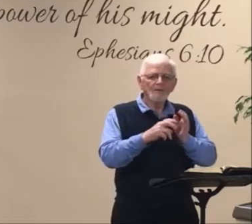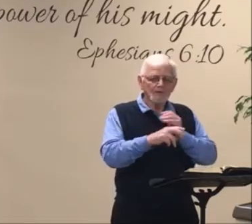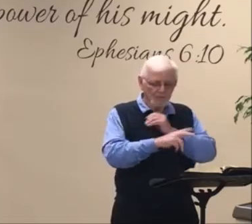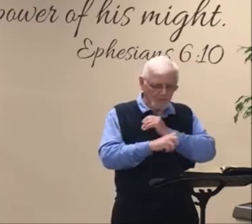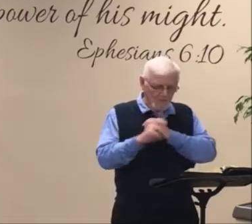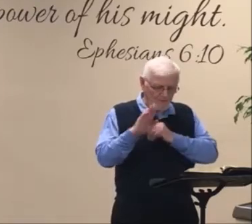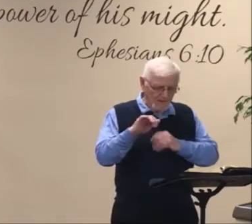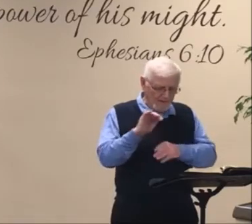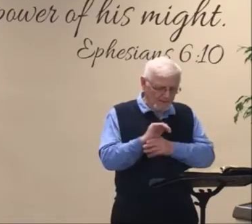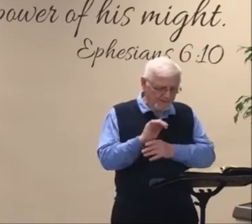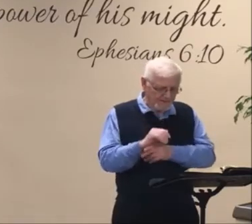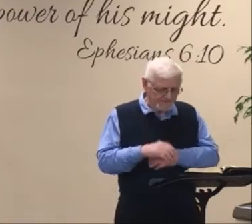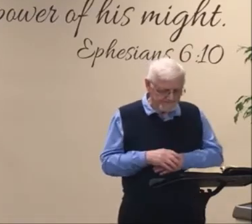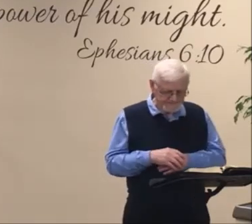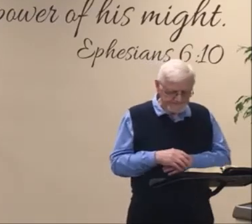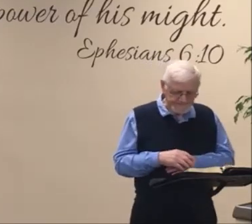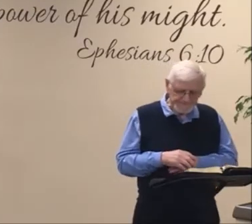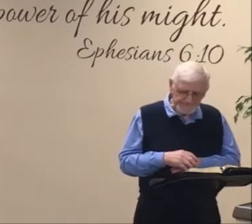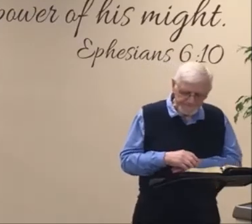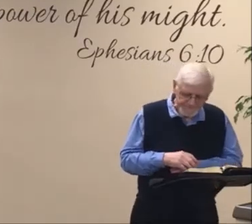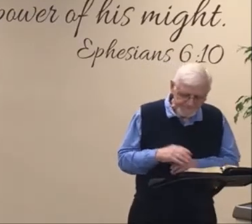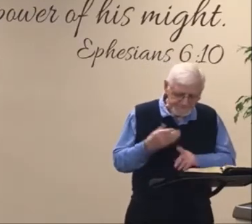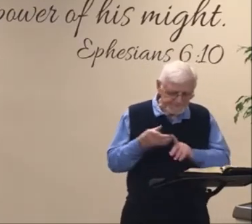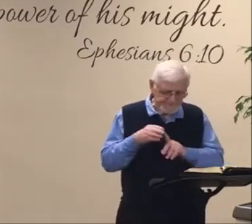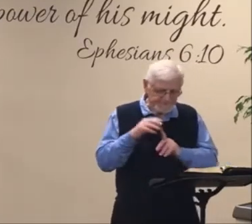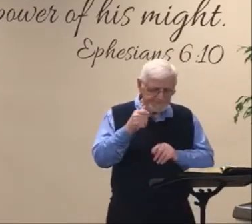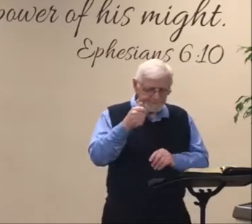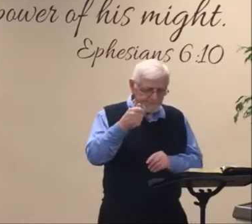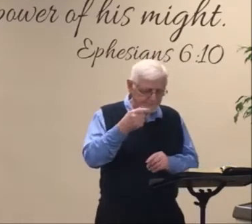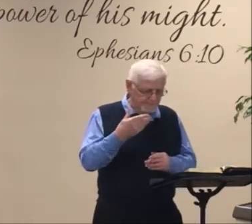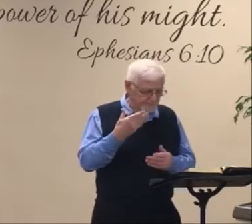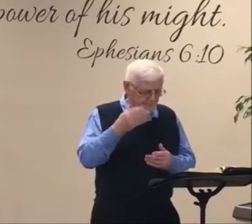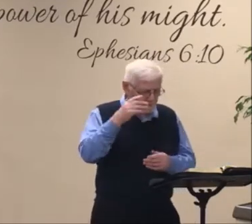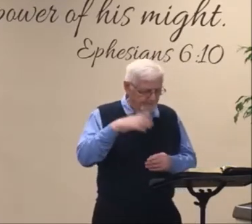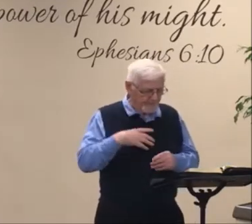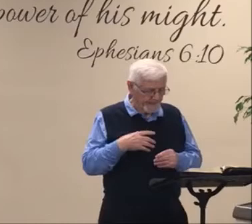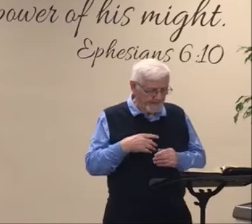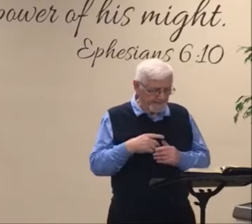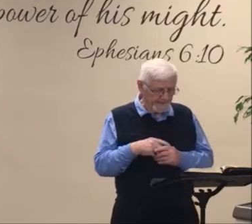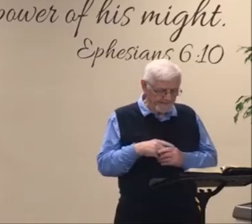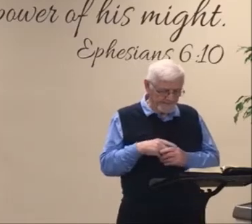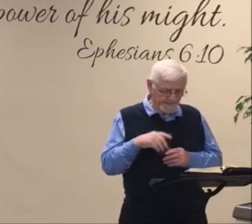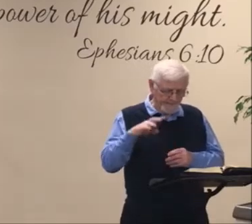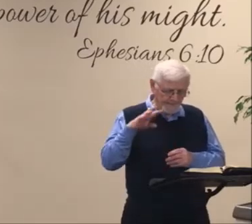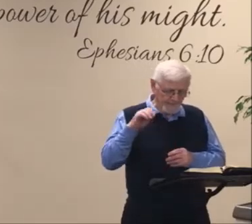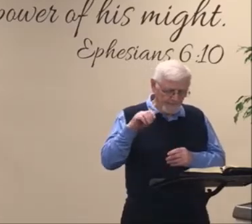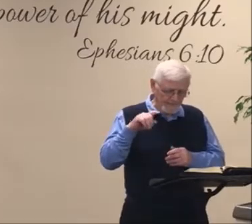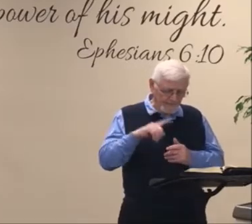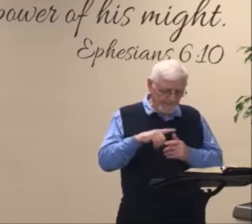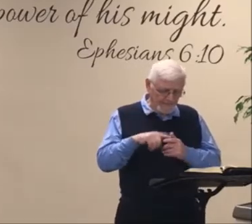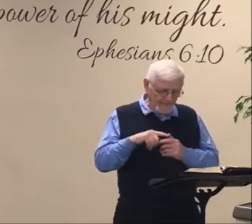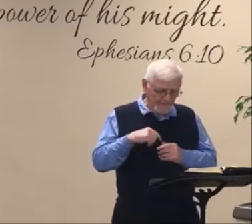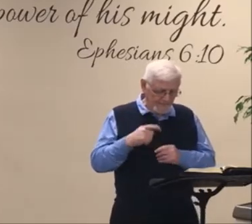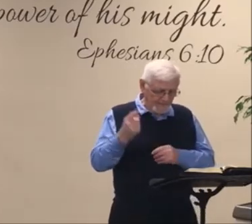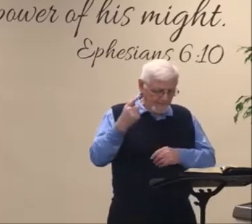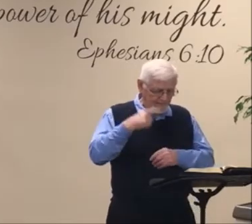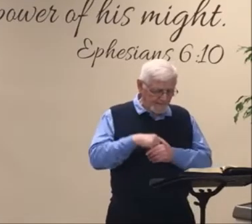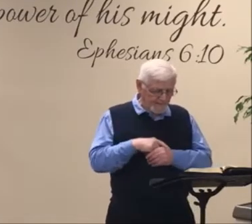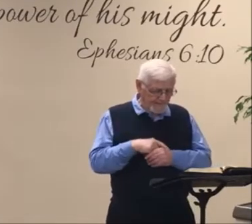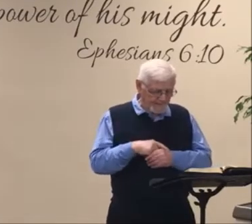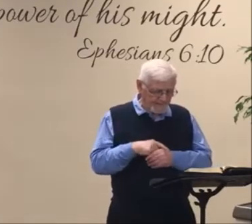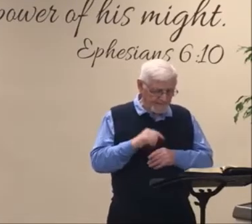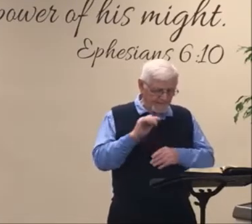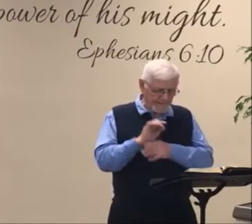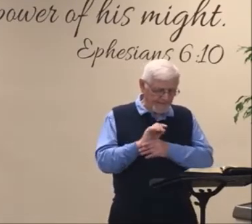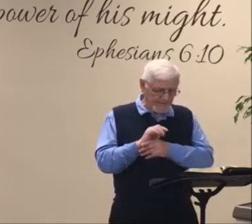painting himself to be a pretty good guy here. Verse 40, thus I was, and the day of the drought consumed me, and the frost by night,